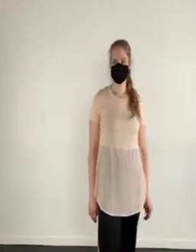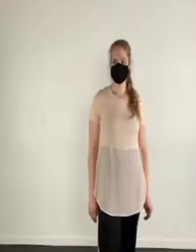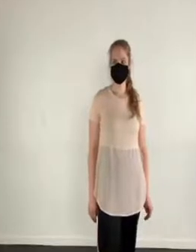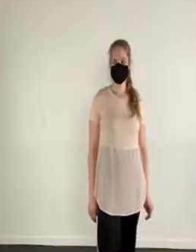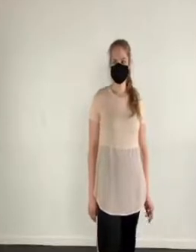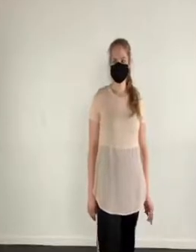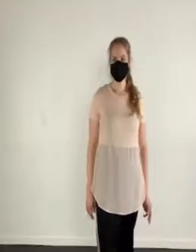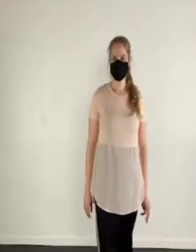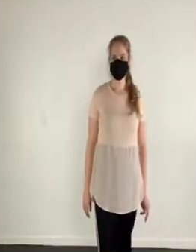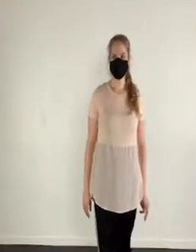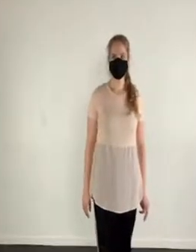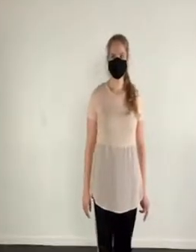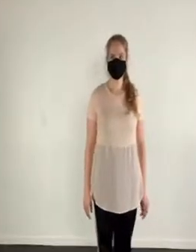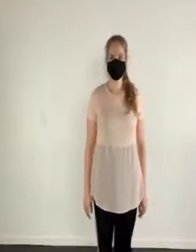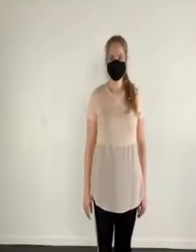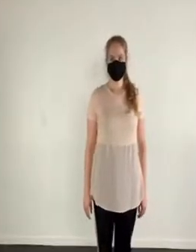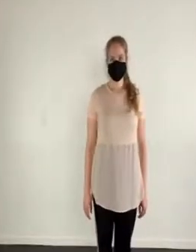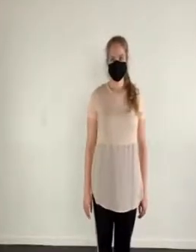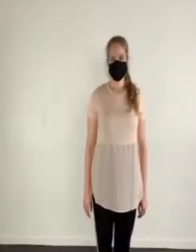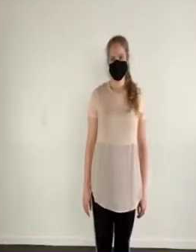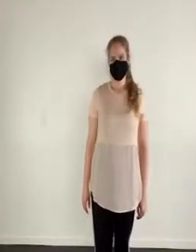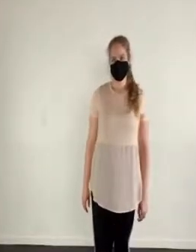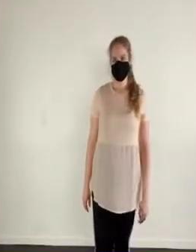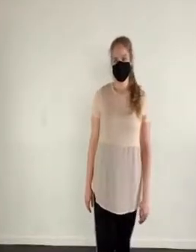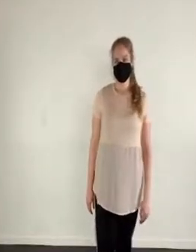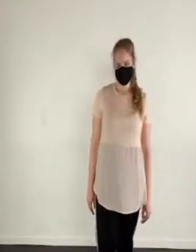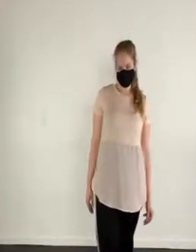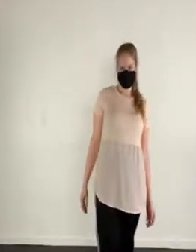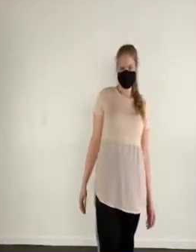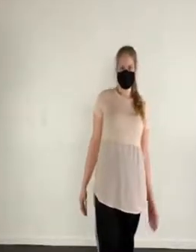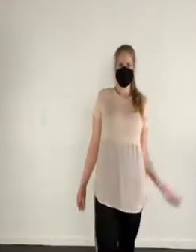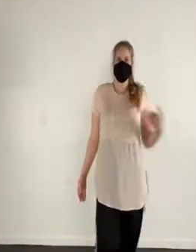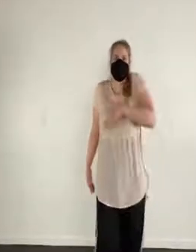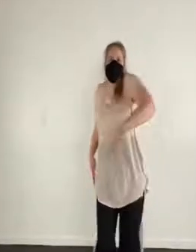I attend the neighborhood association meetings regularly.